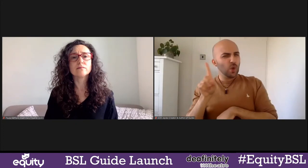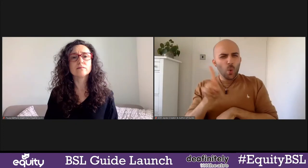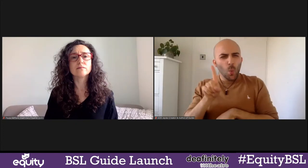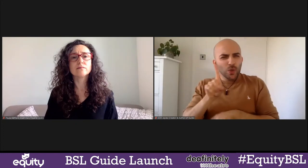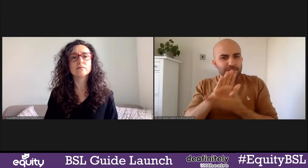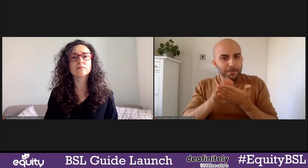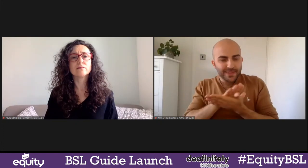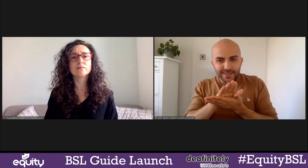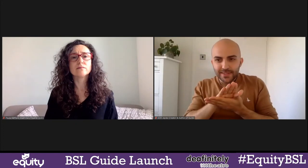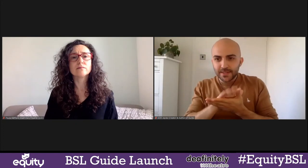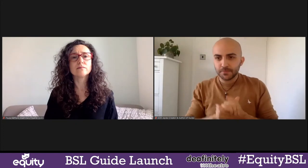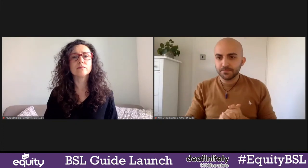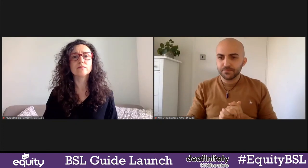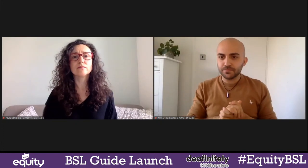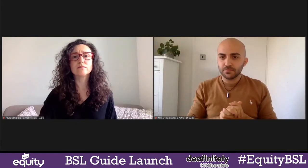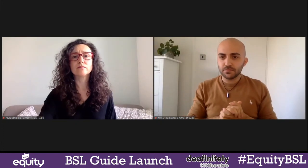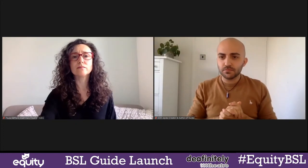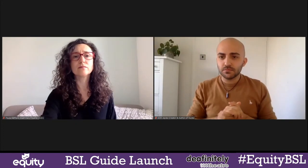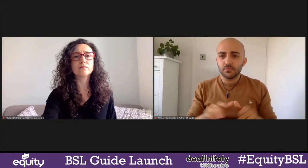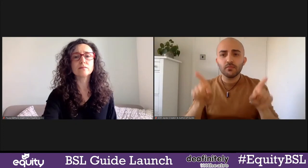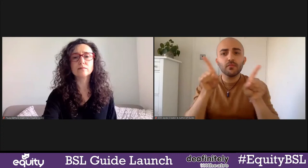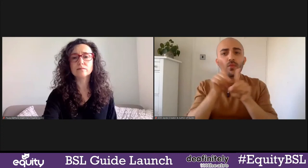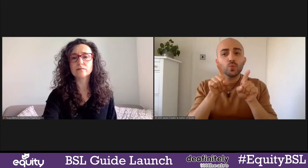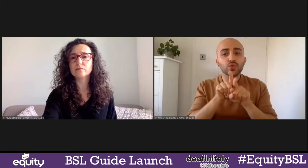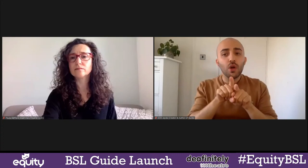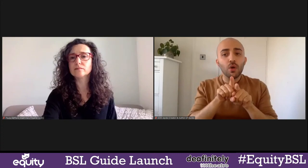understanding the spectrum of deafness and what that means.